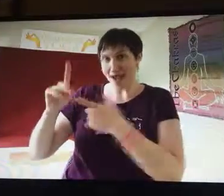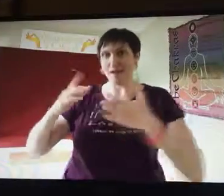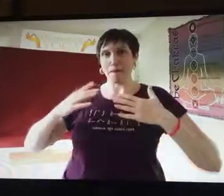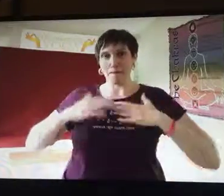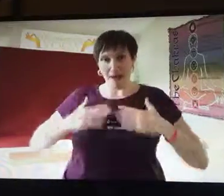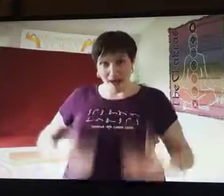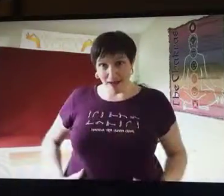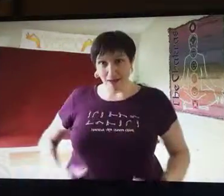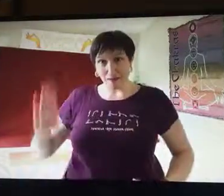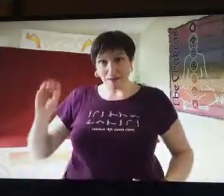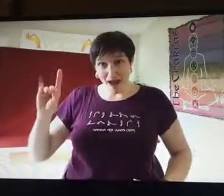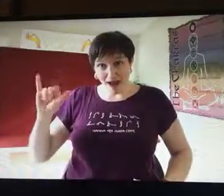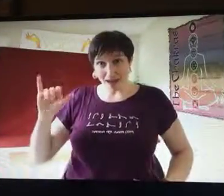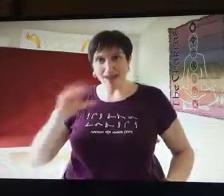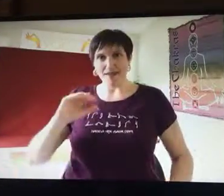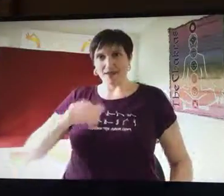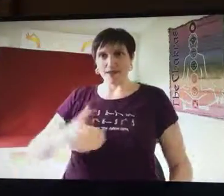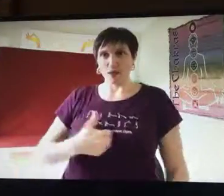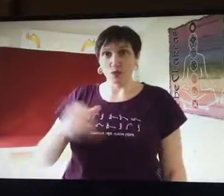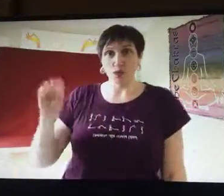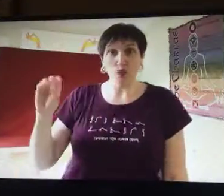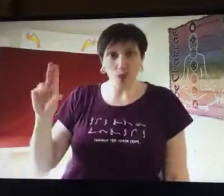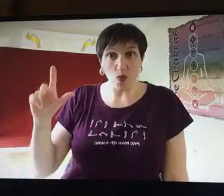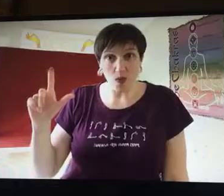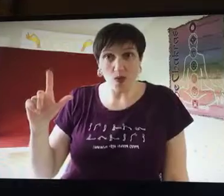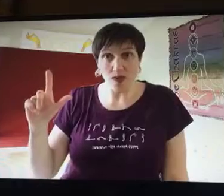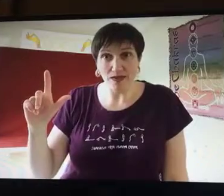Union of the body, the mind, and the soul.